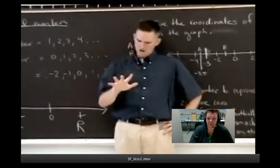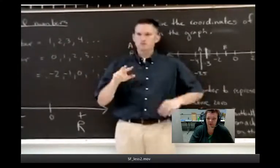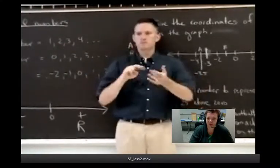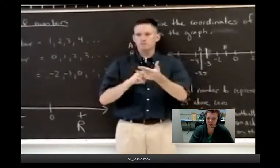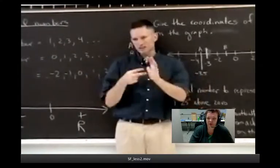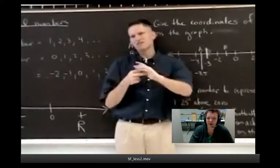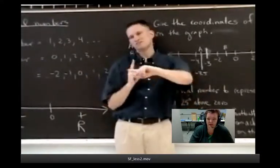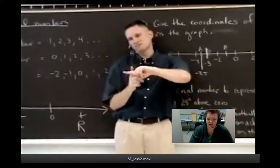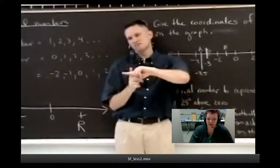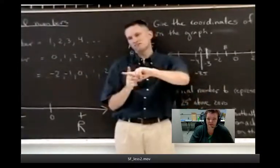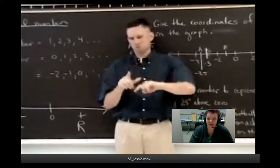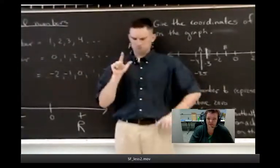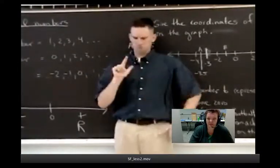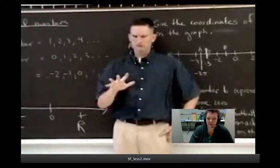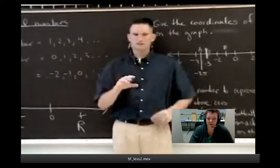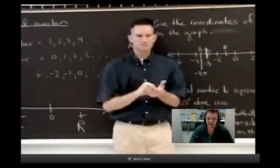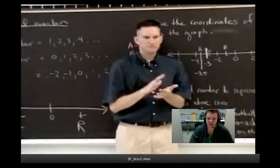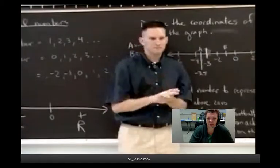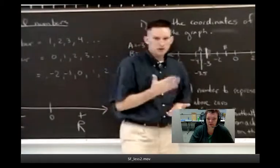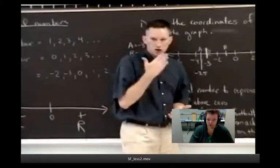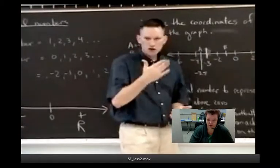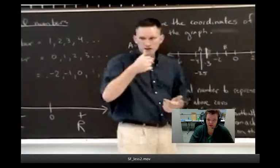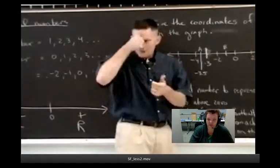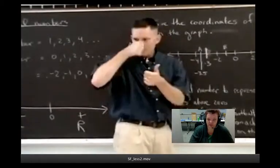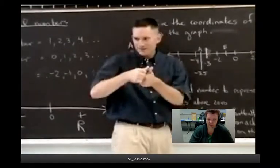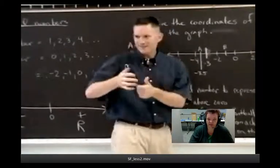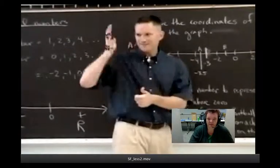You don't need to write positive. You just write 25.